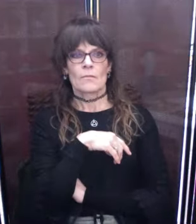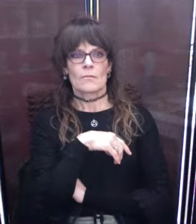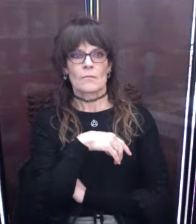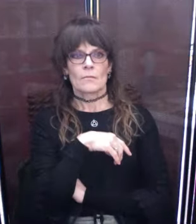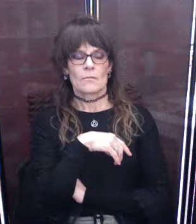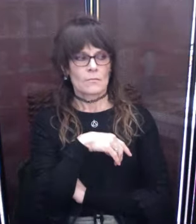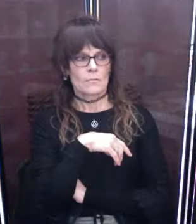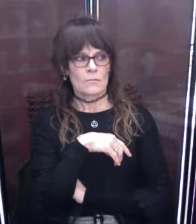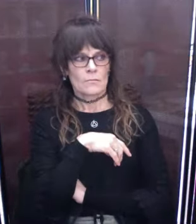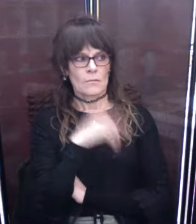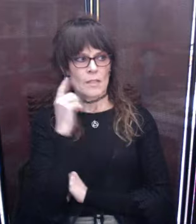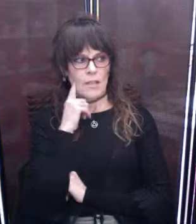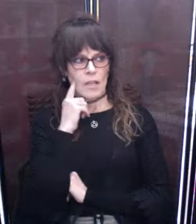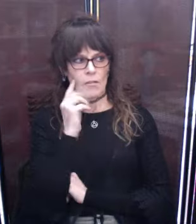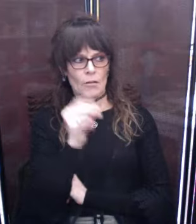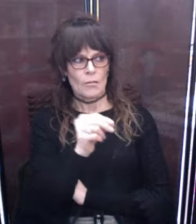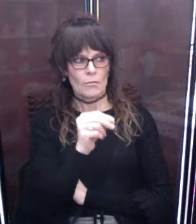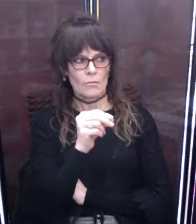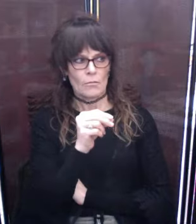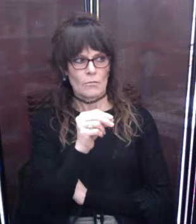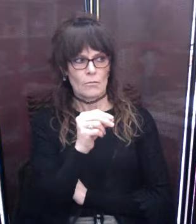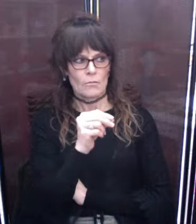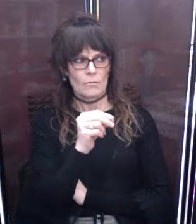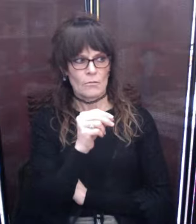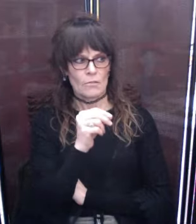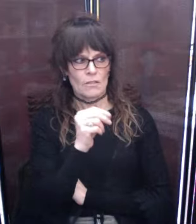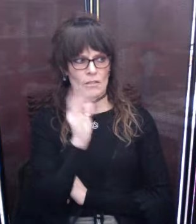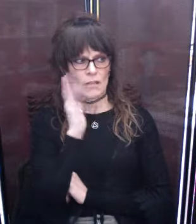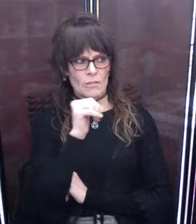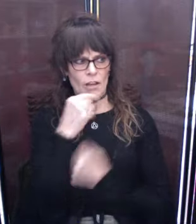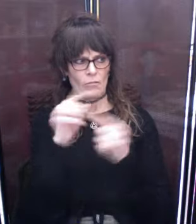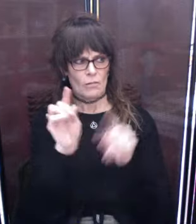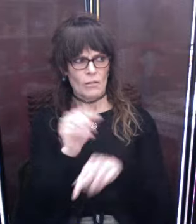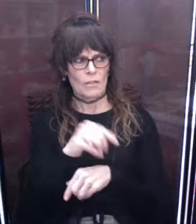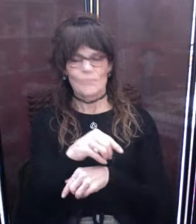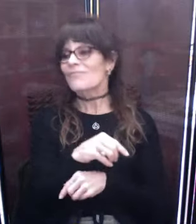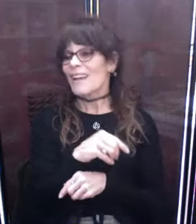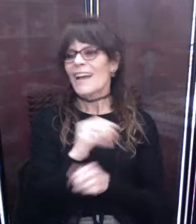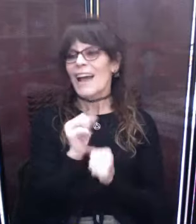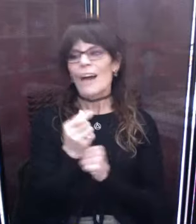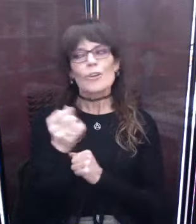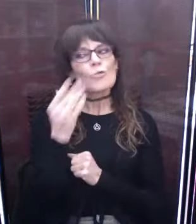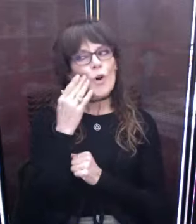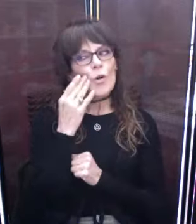And I thought, well, no, but that stuff's not going to work. And he said, how do you know? You never tried it. Oh,